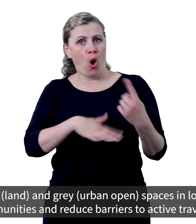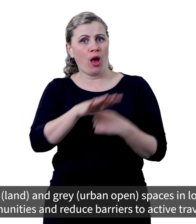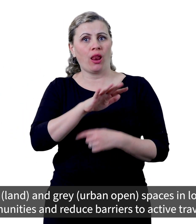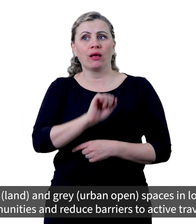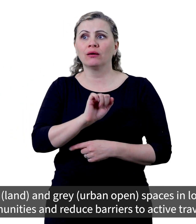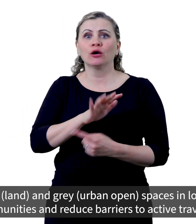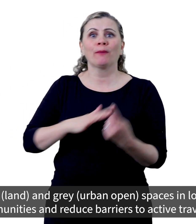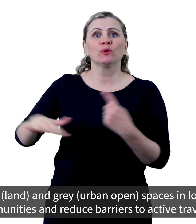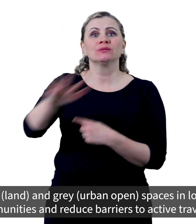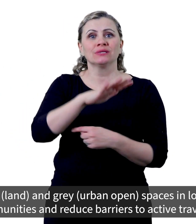travel.